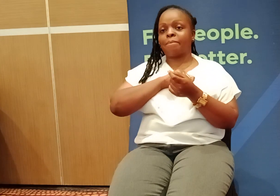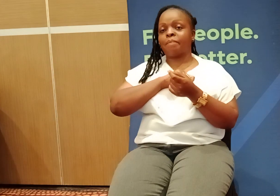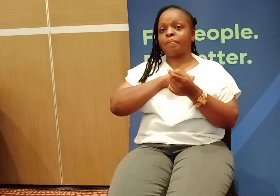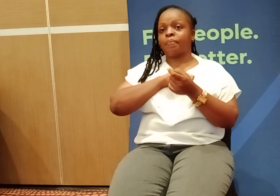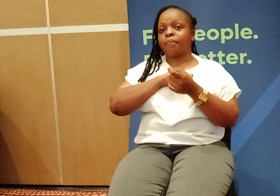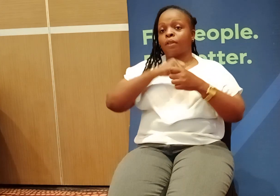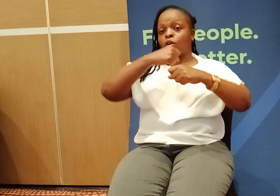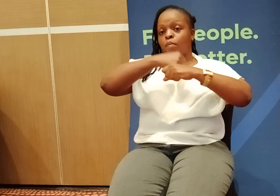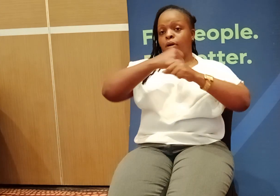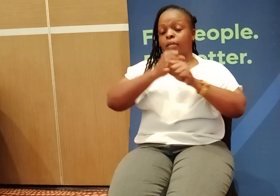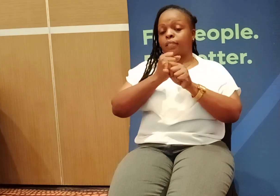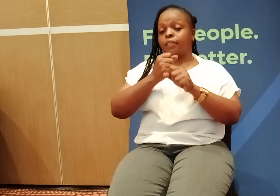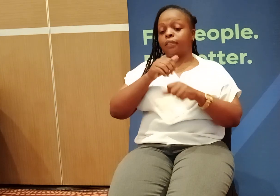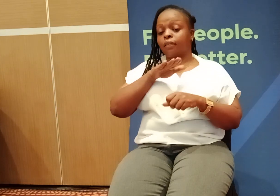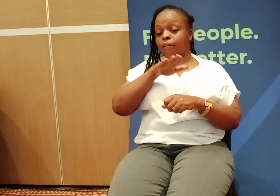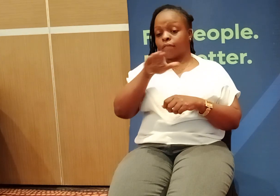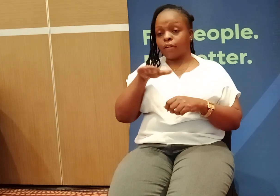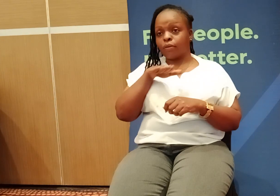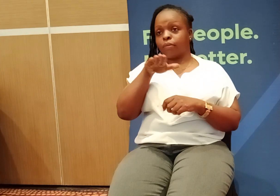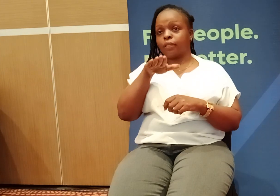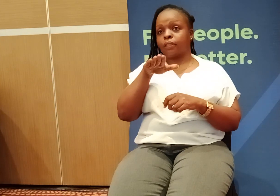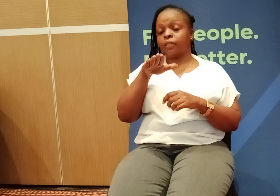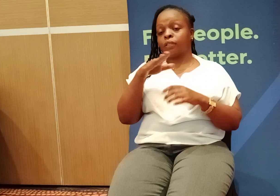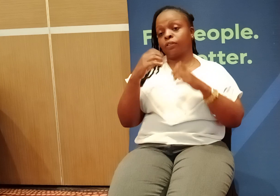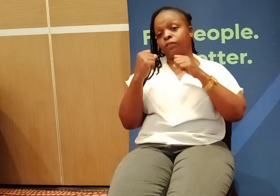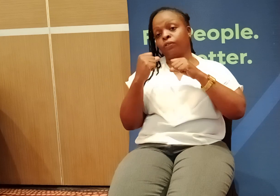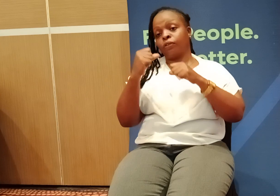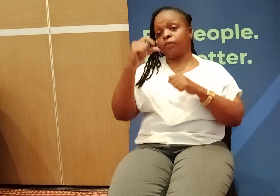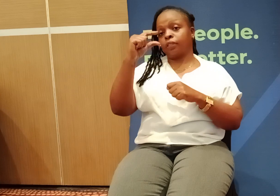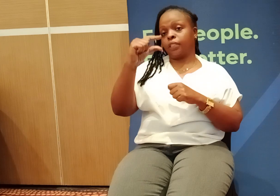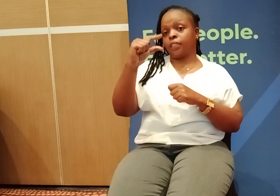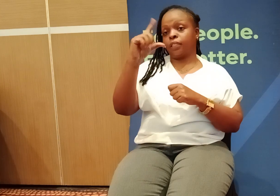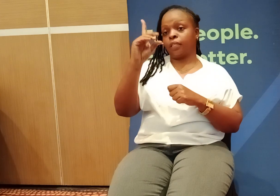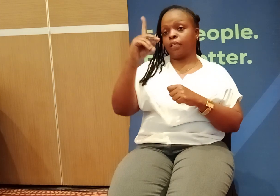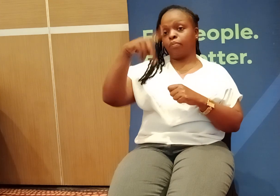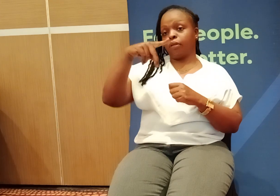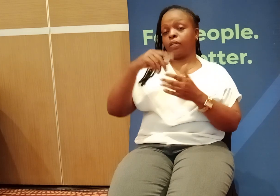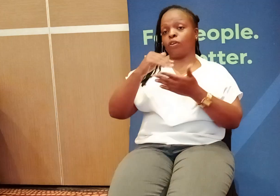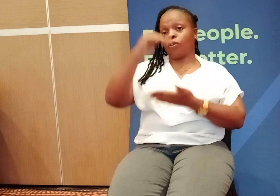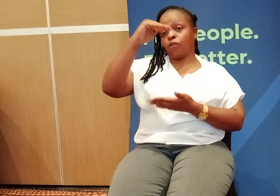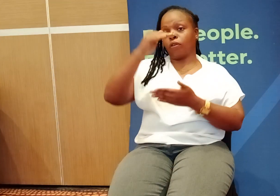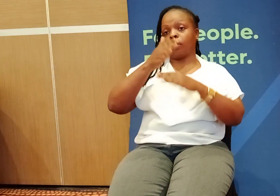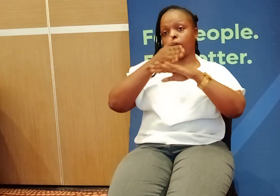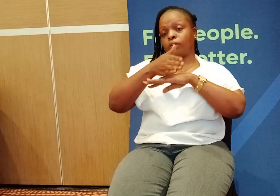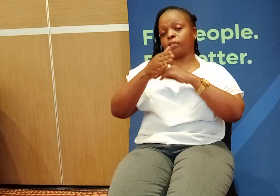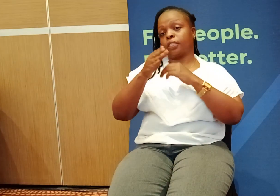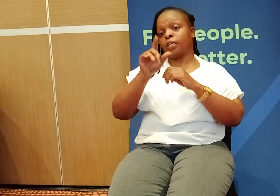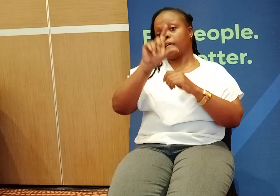operating environment, strong GDP growth across the region in